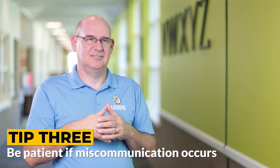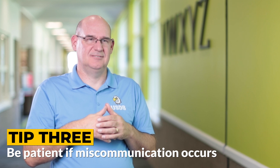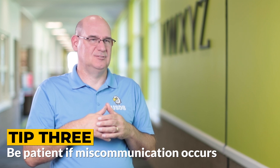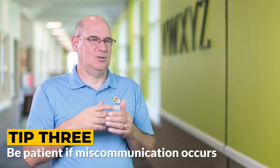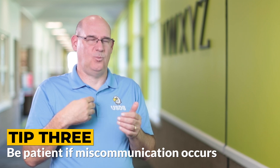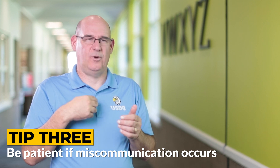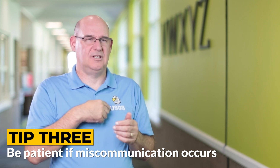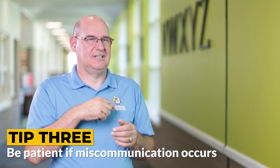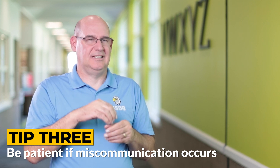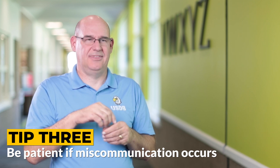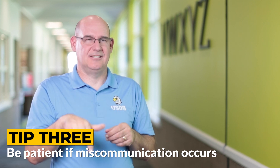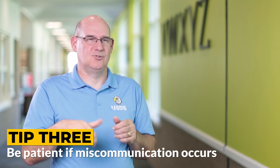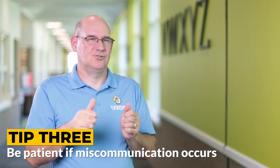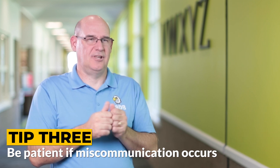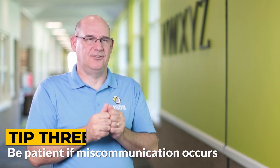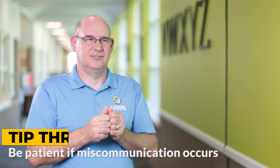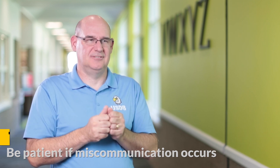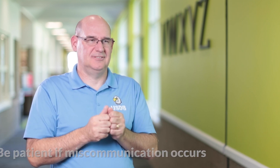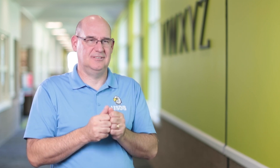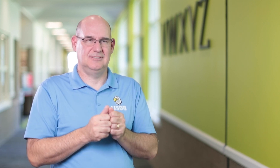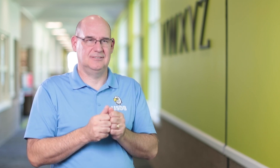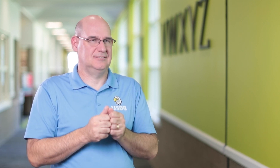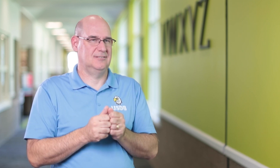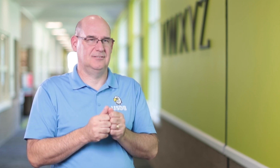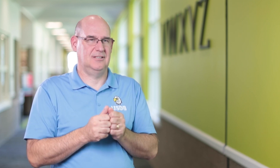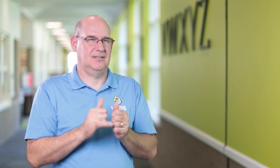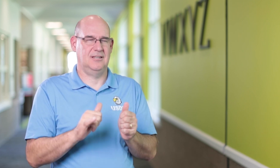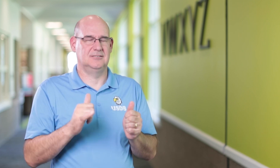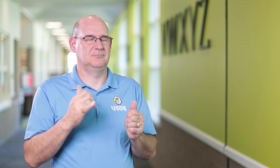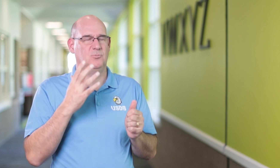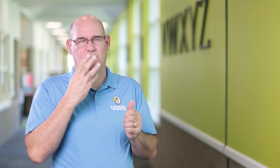in this together, and that's the beauty of USDB.